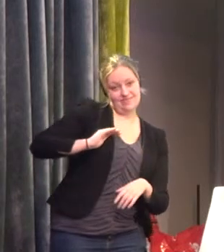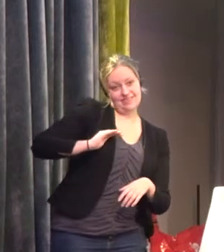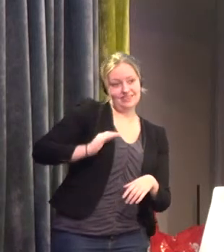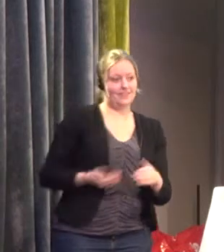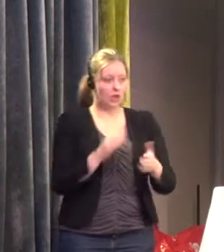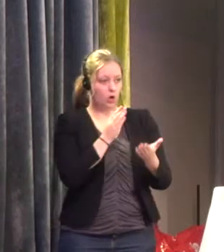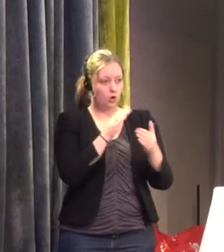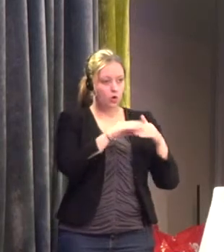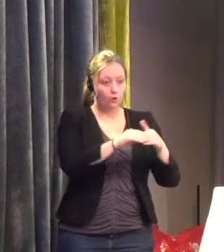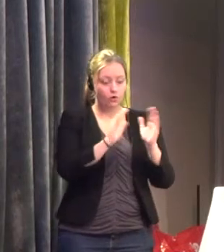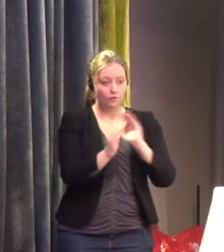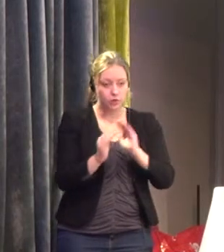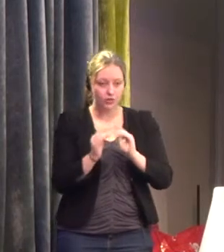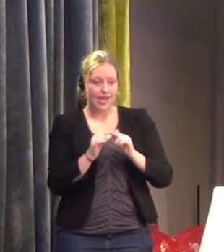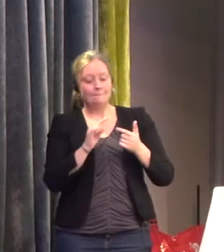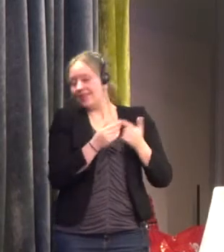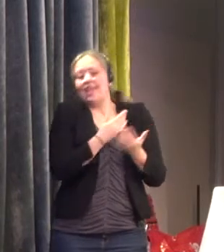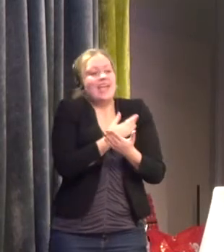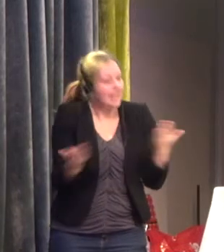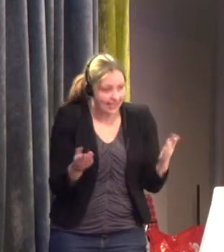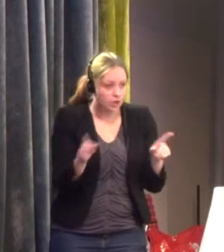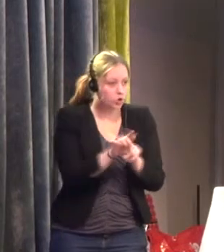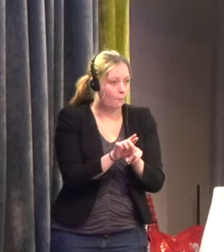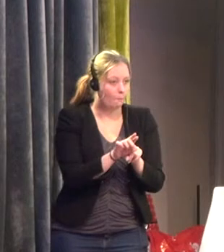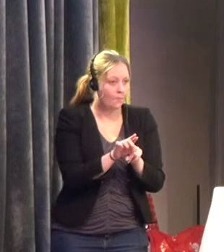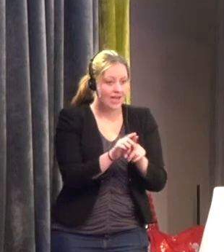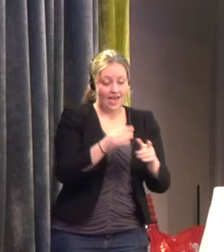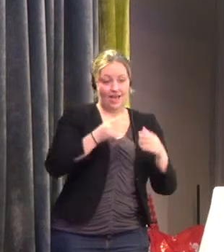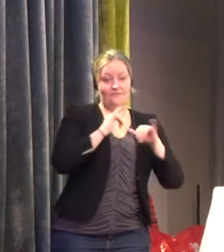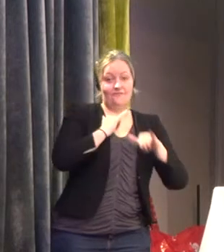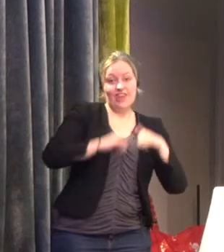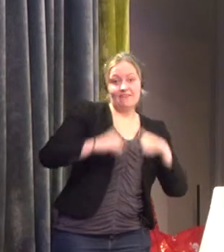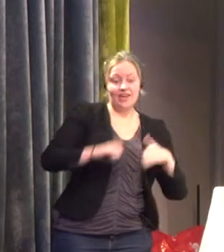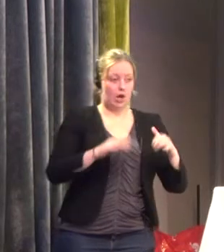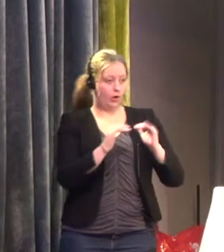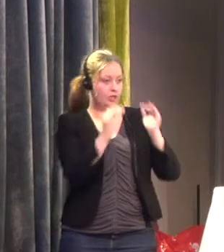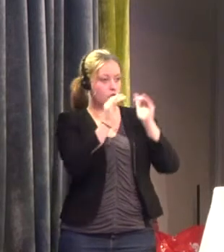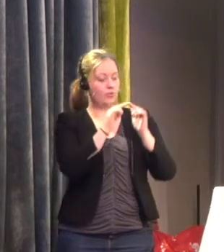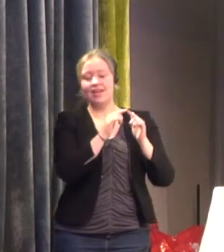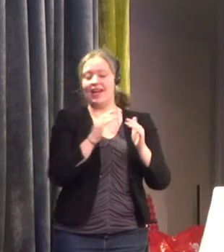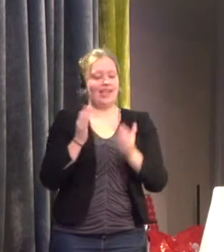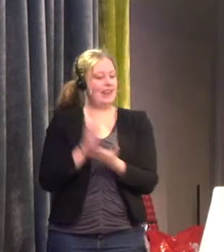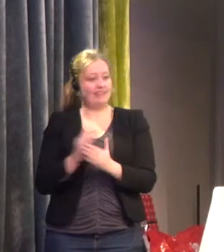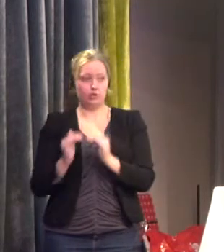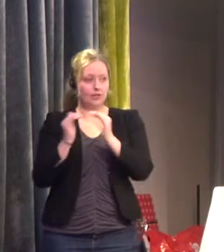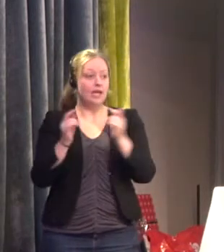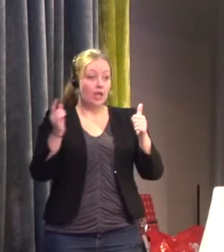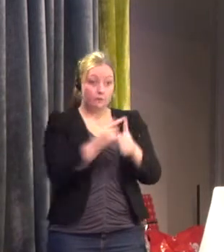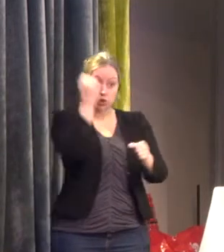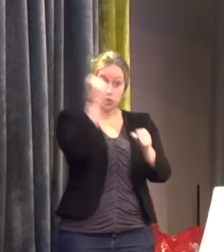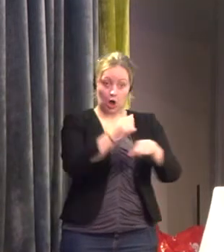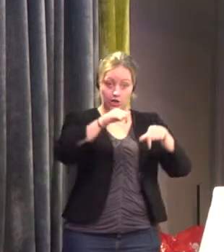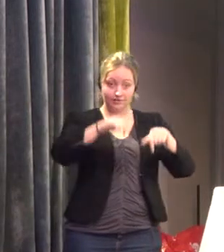as NGOs, not in their capacity as rights organizations. And here, for the first time, people with